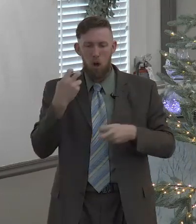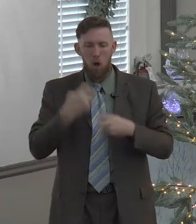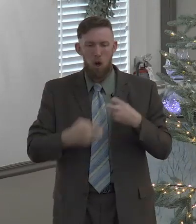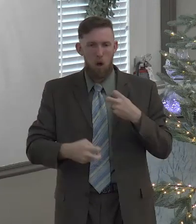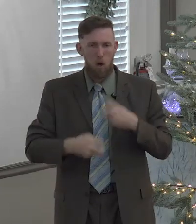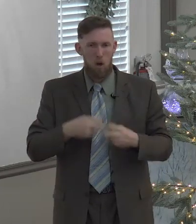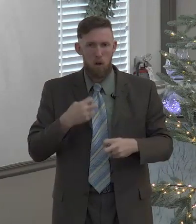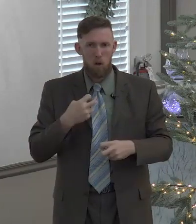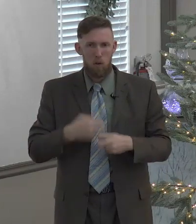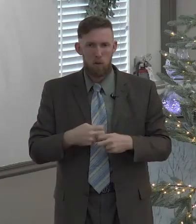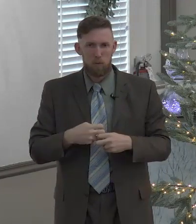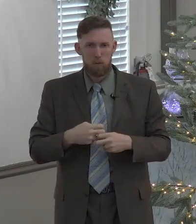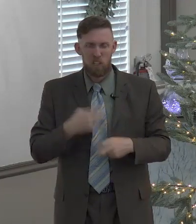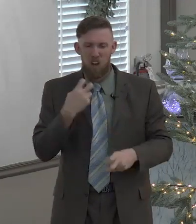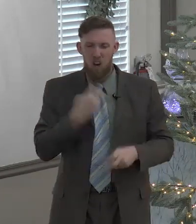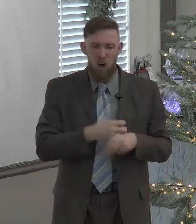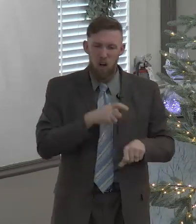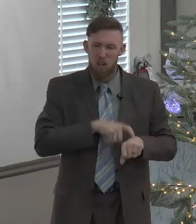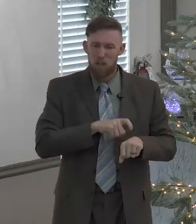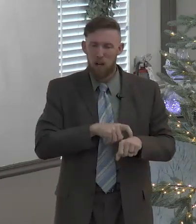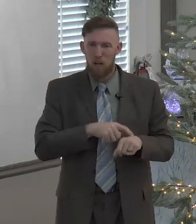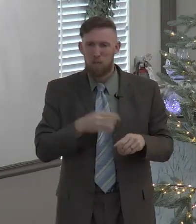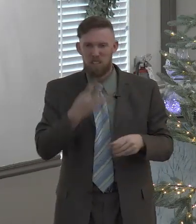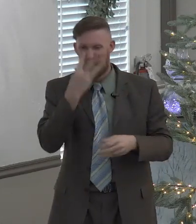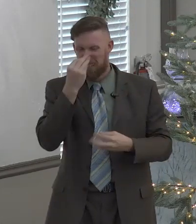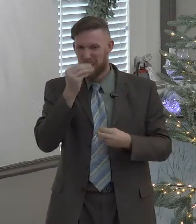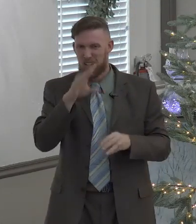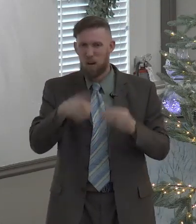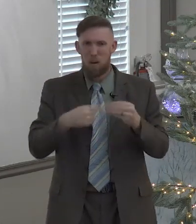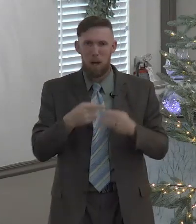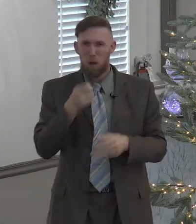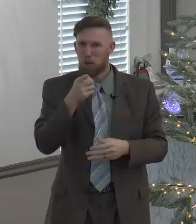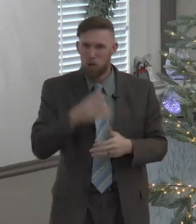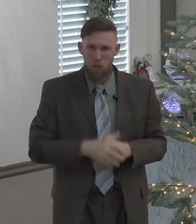when tragedy comes, it doesn't care who you are.